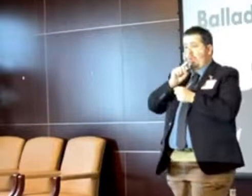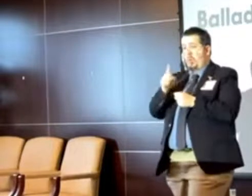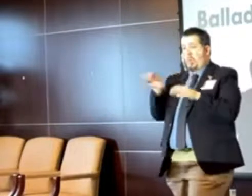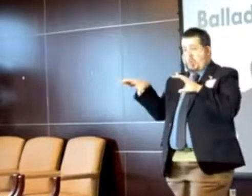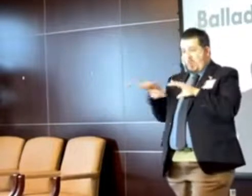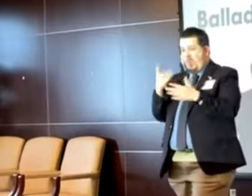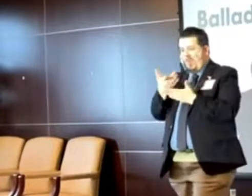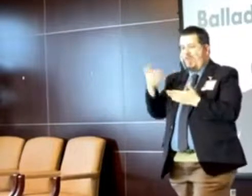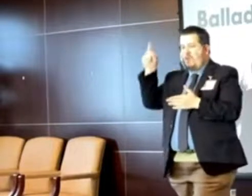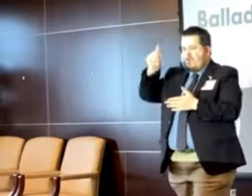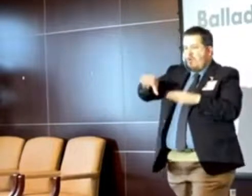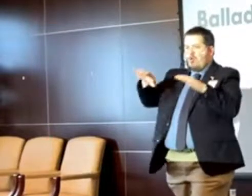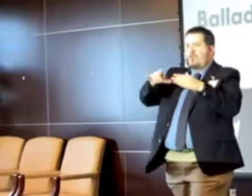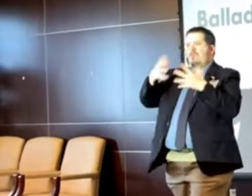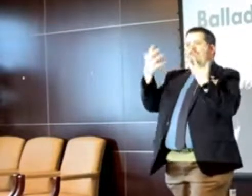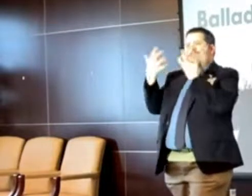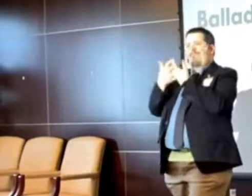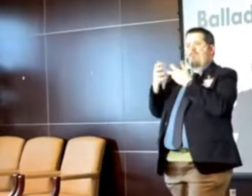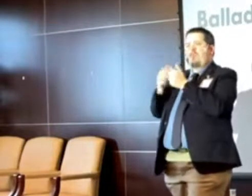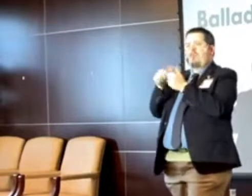doing the things we have to do to comply.